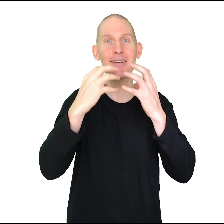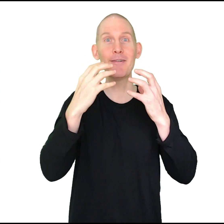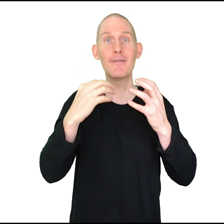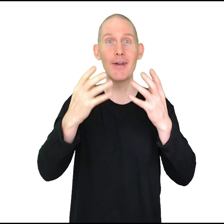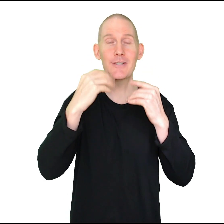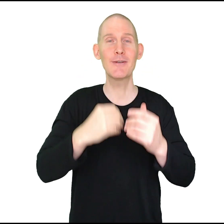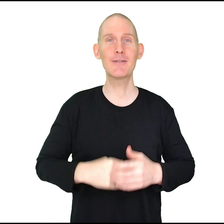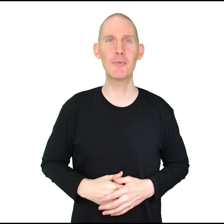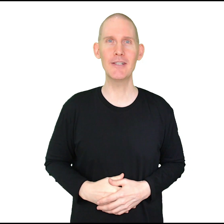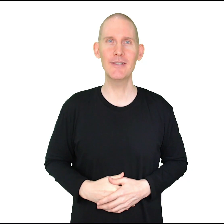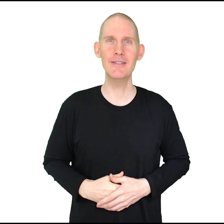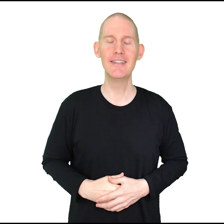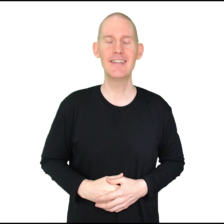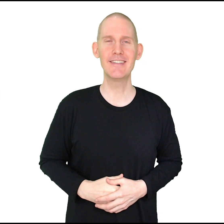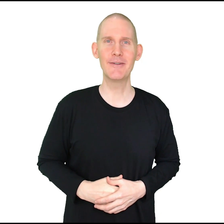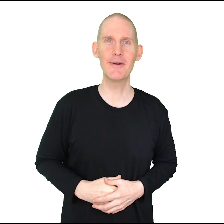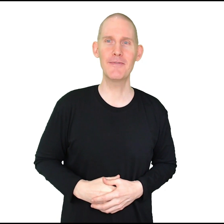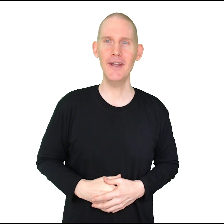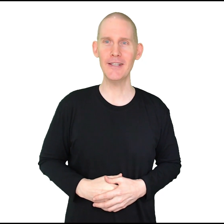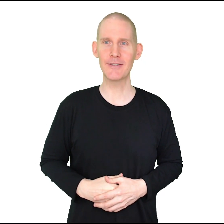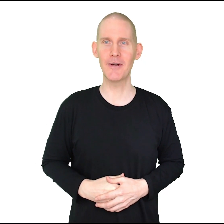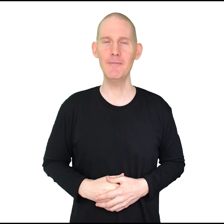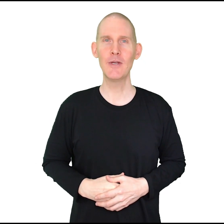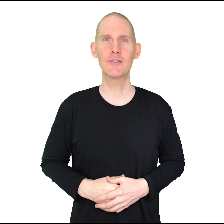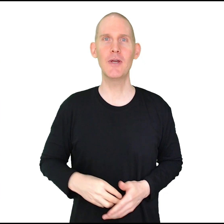a facial expression to their face, right? So we have